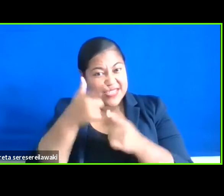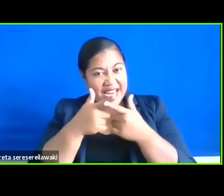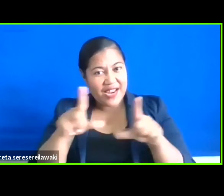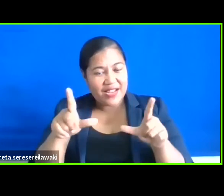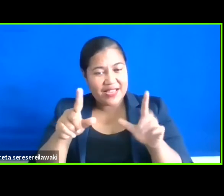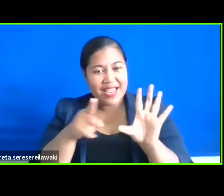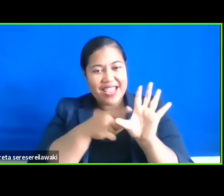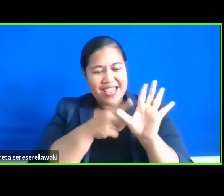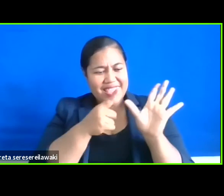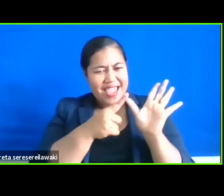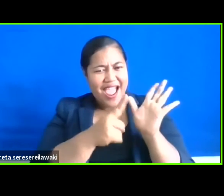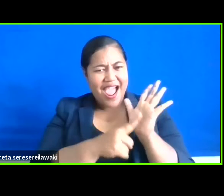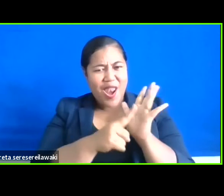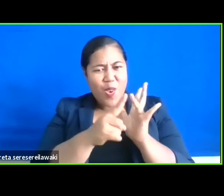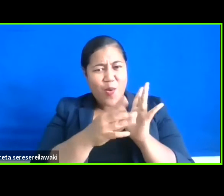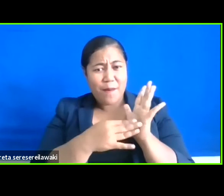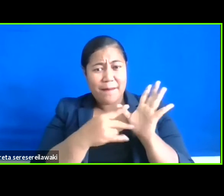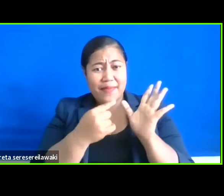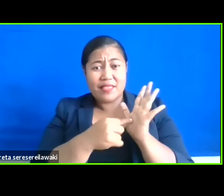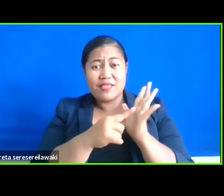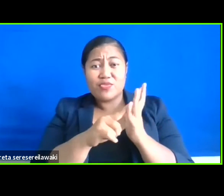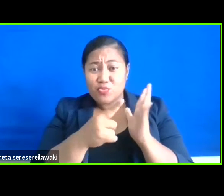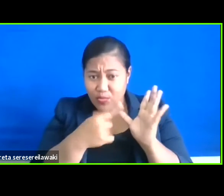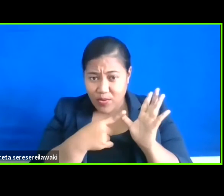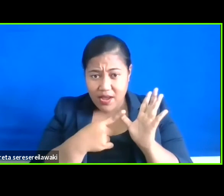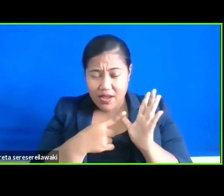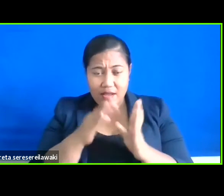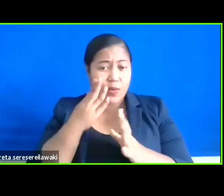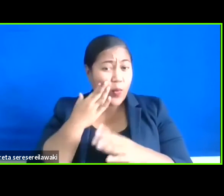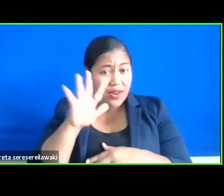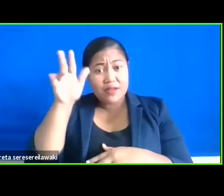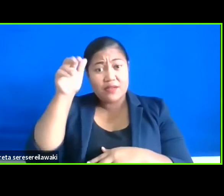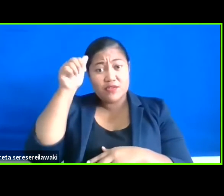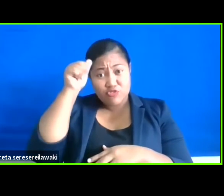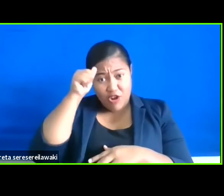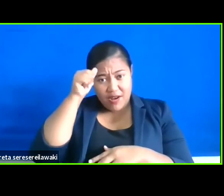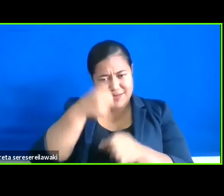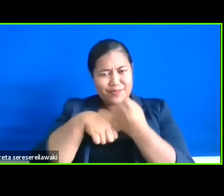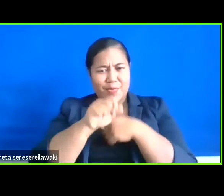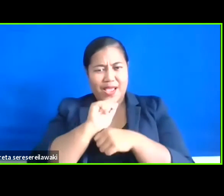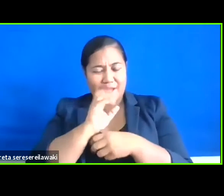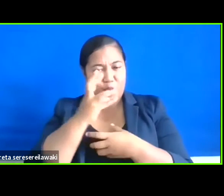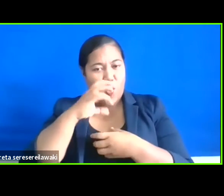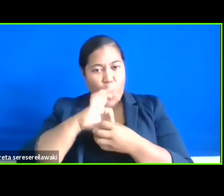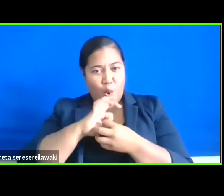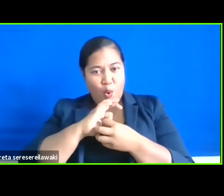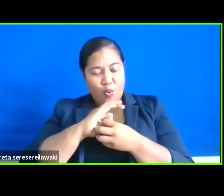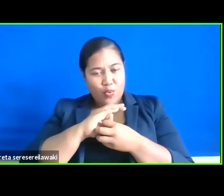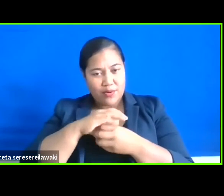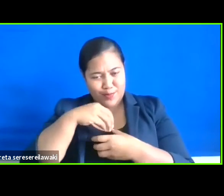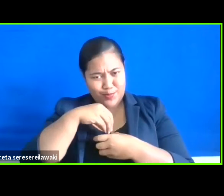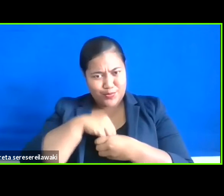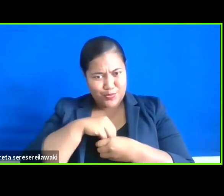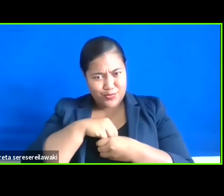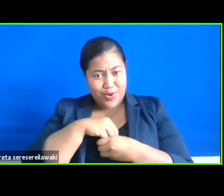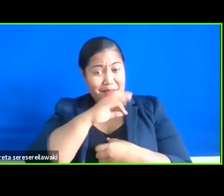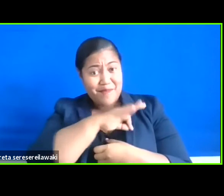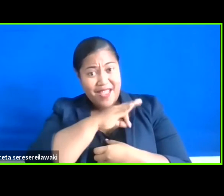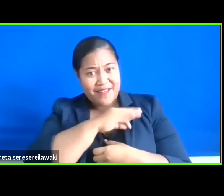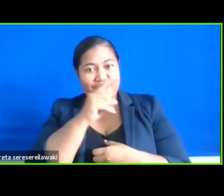When knowledge becomes beneficial to people and